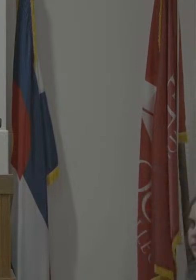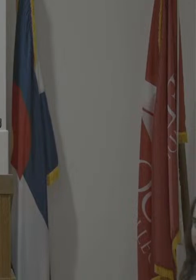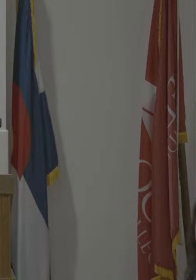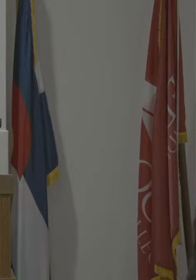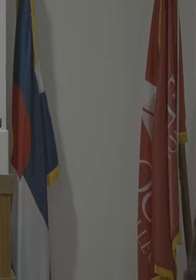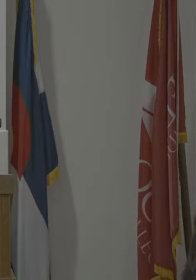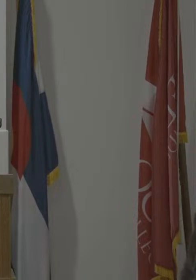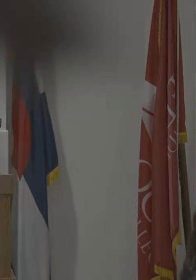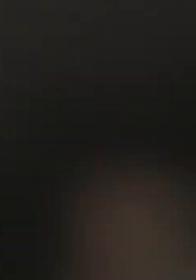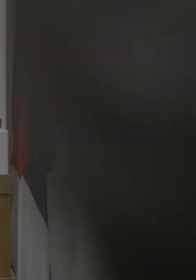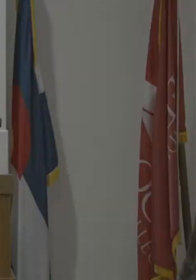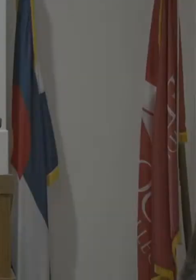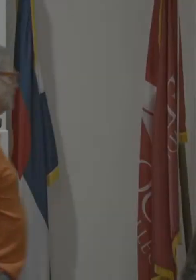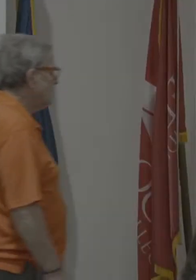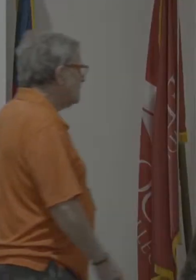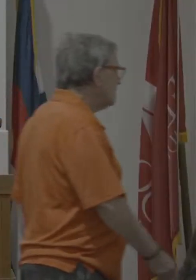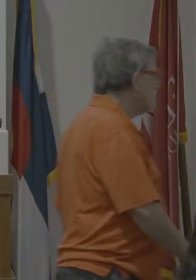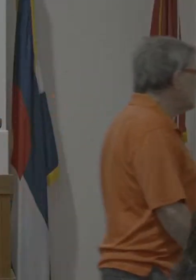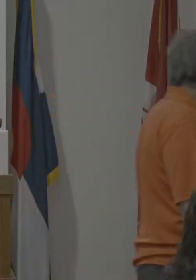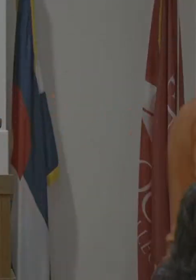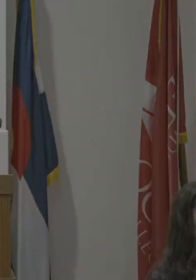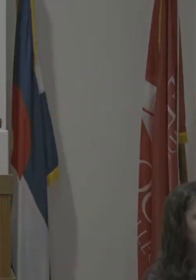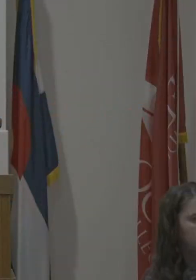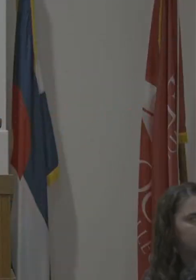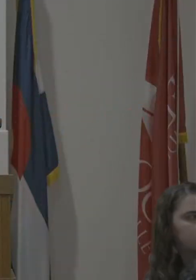here in just a couple of minutes.